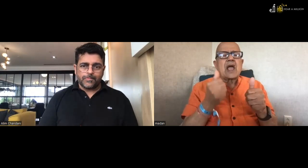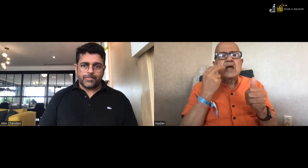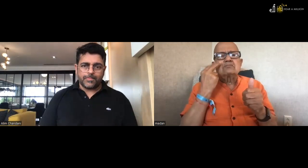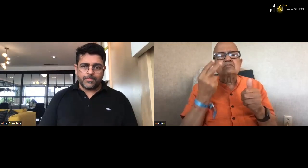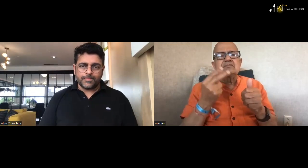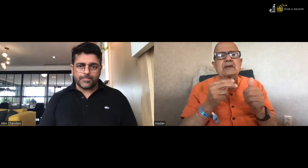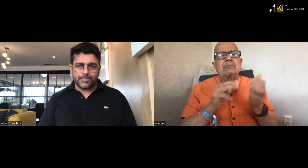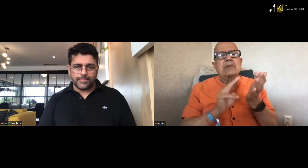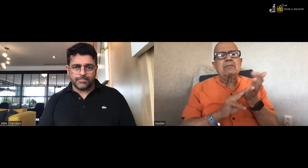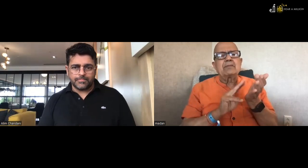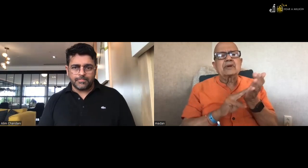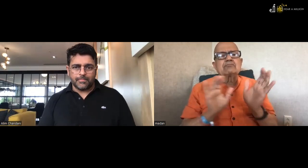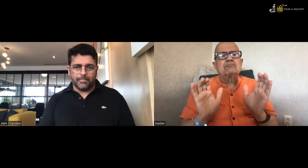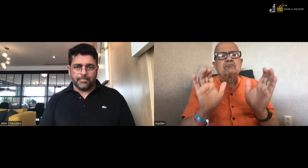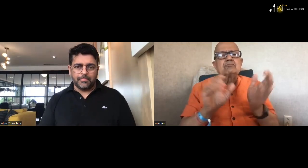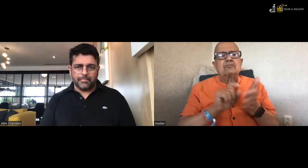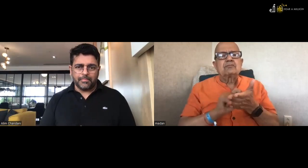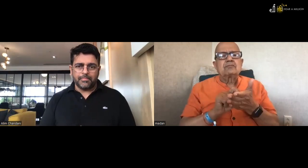right?